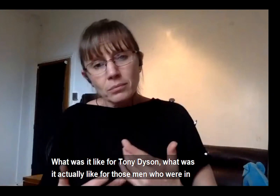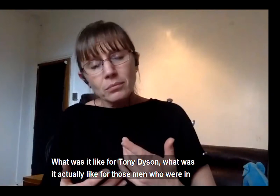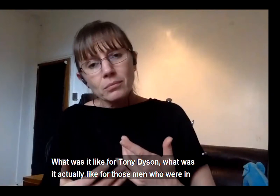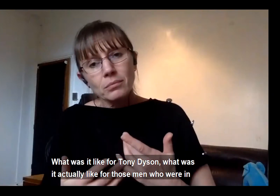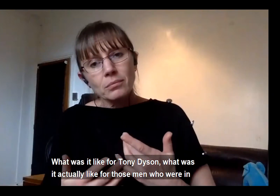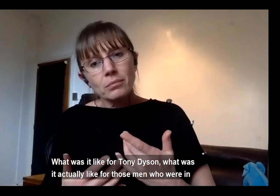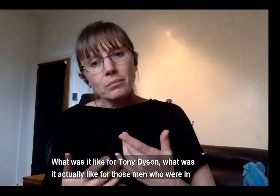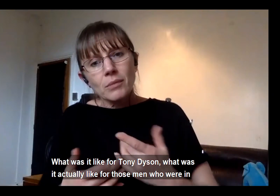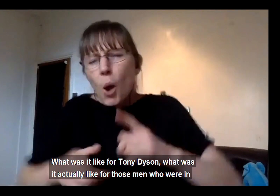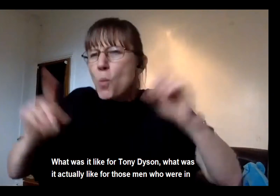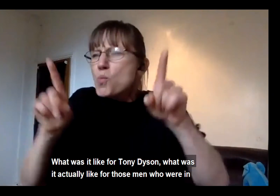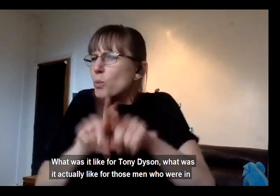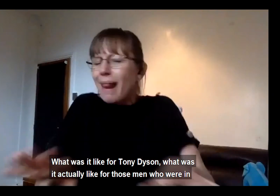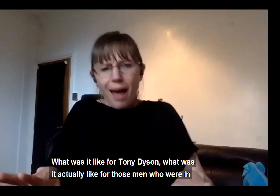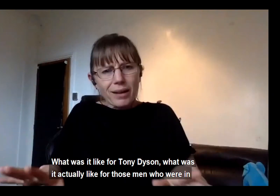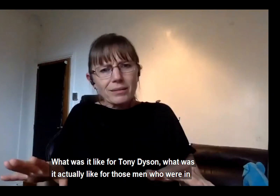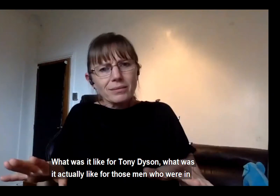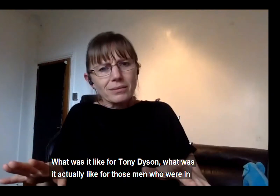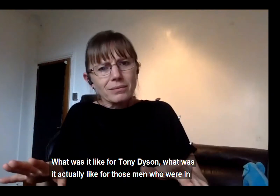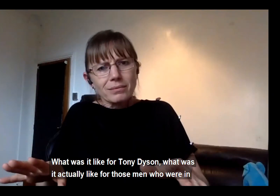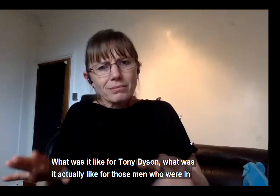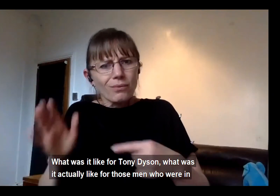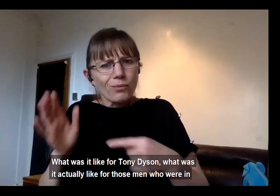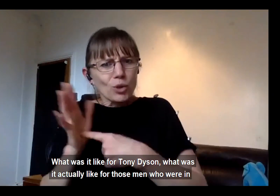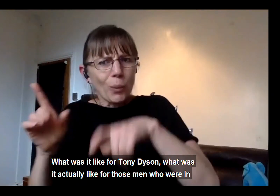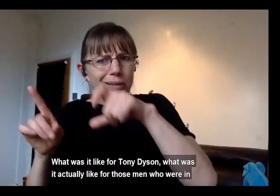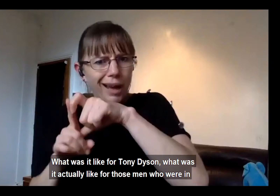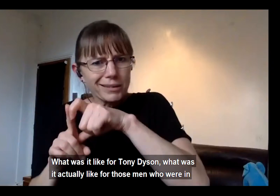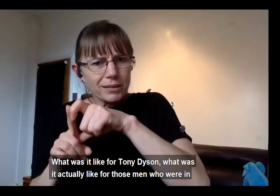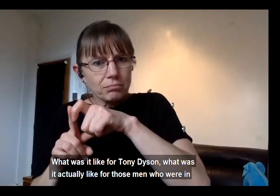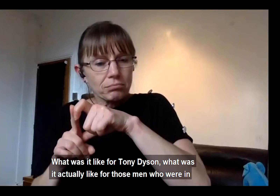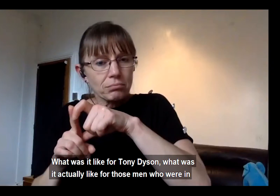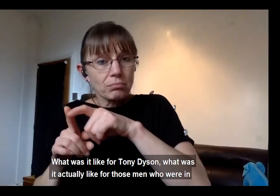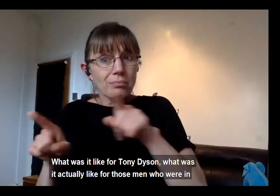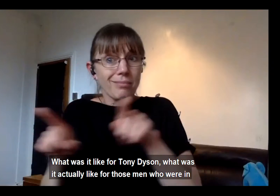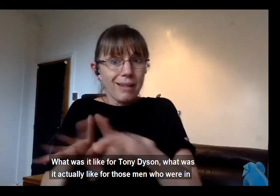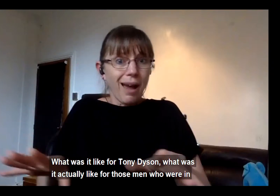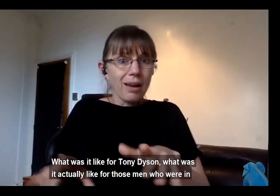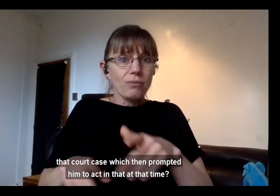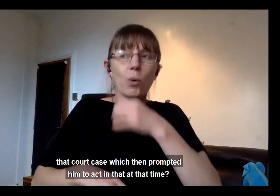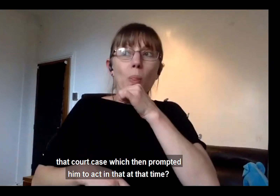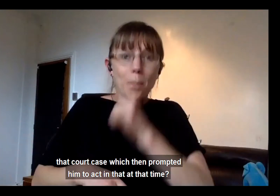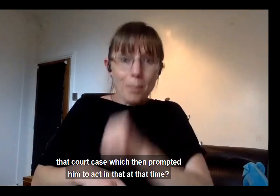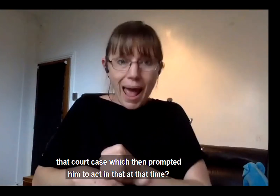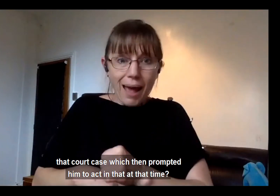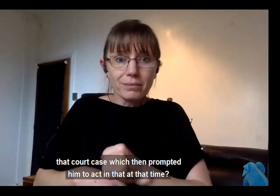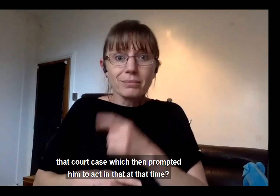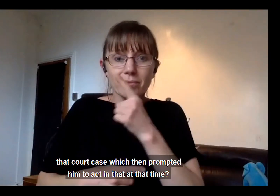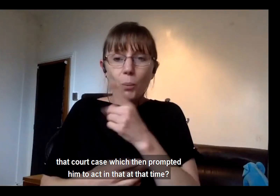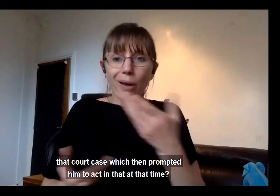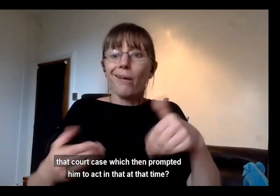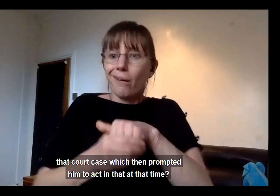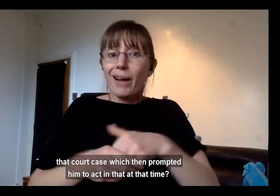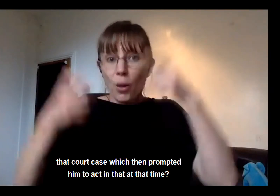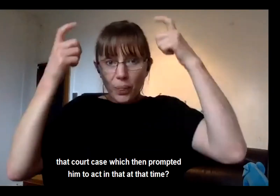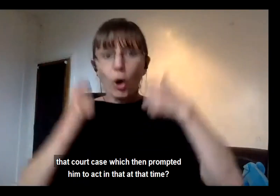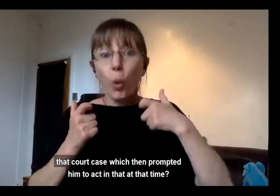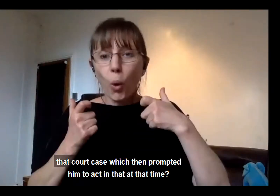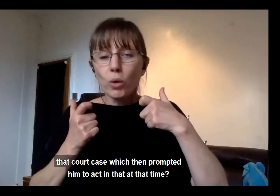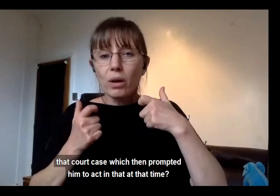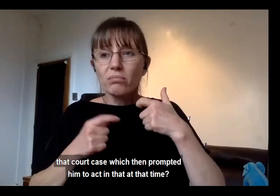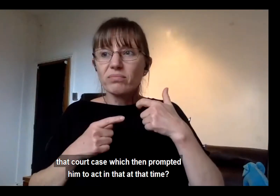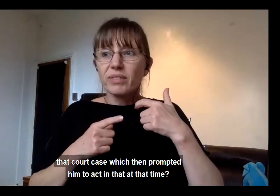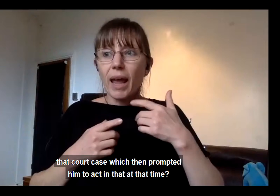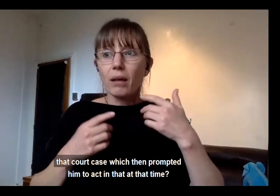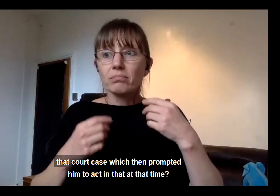What was it like for Tony Dyson? What was it actually like for those men who were in that court case, which then prompted him to act,